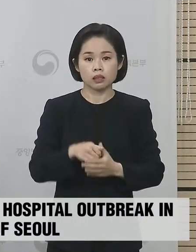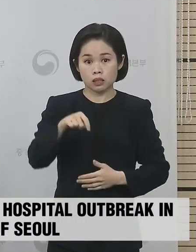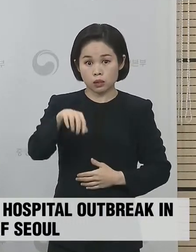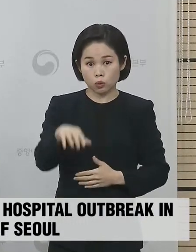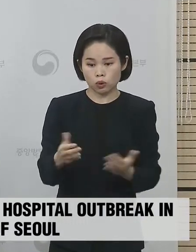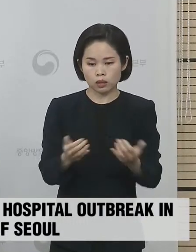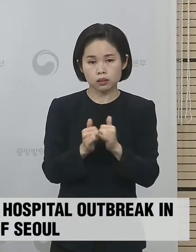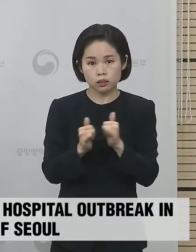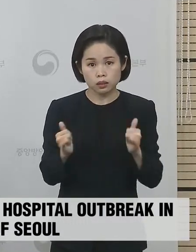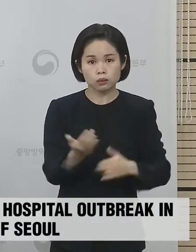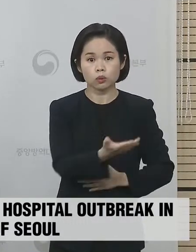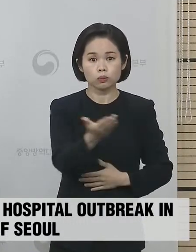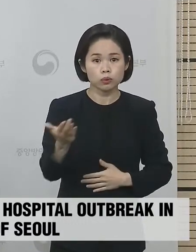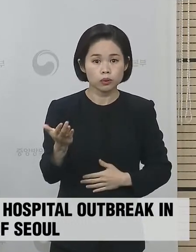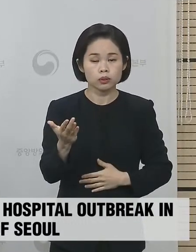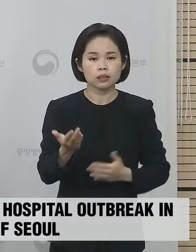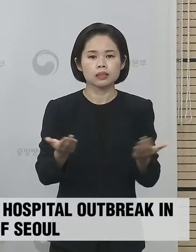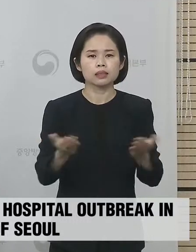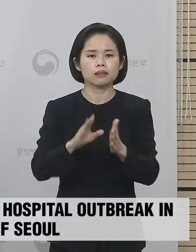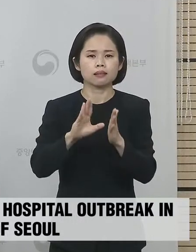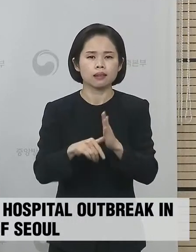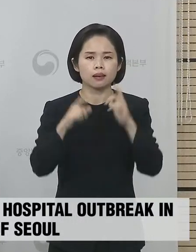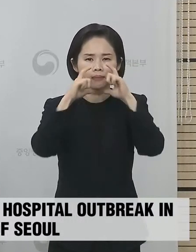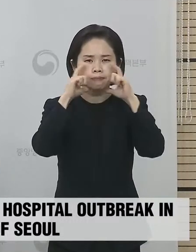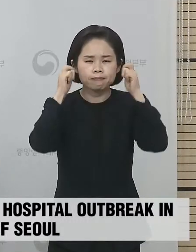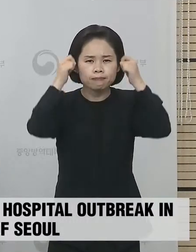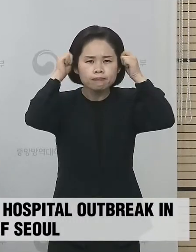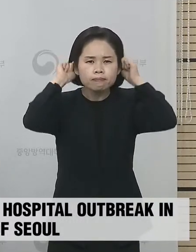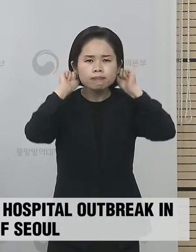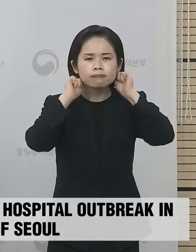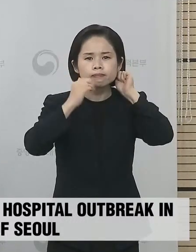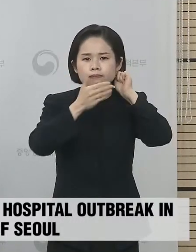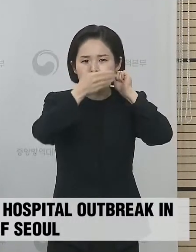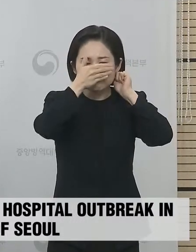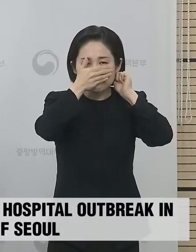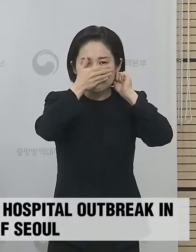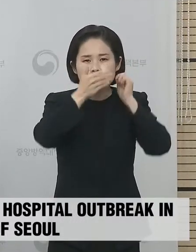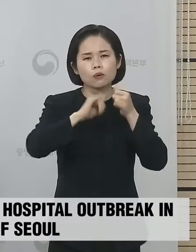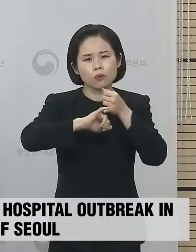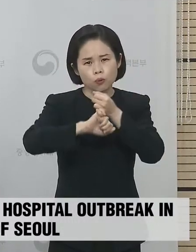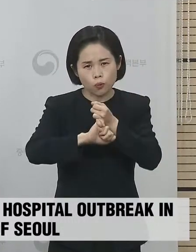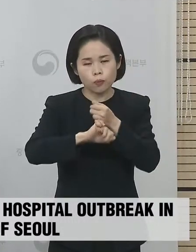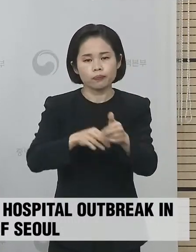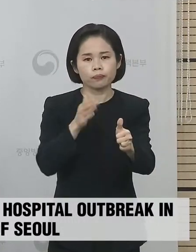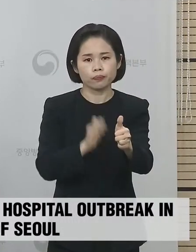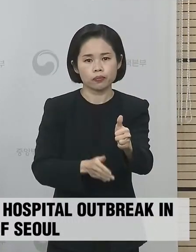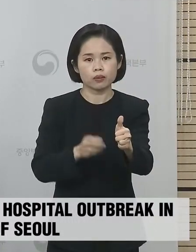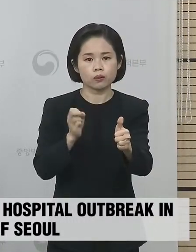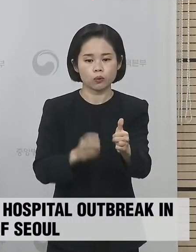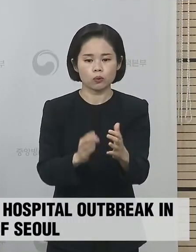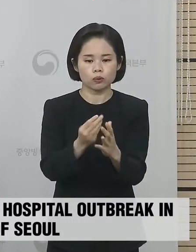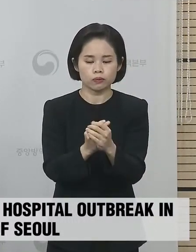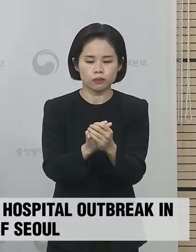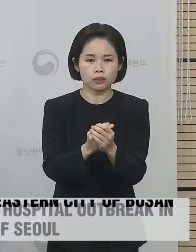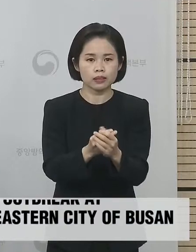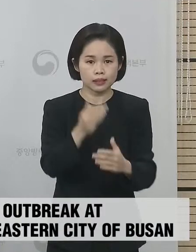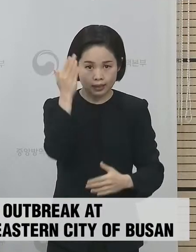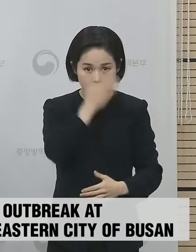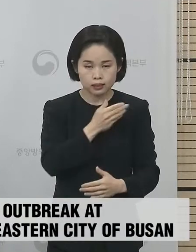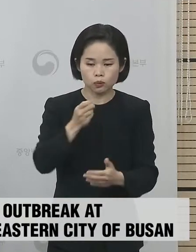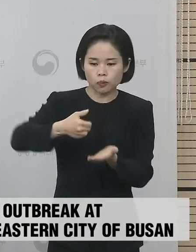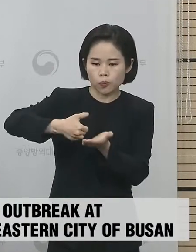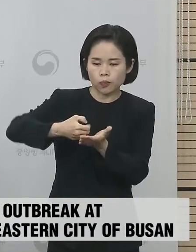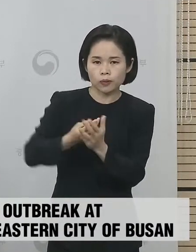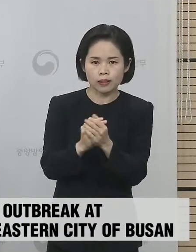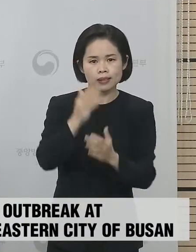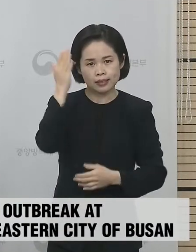quarantine measures at these facilities. And all of the caregivers and staff members of these venues need to wear face